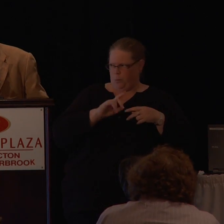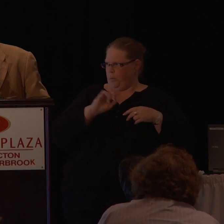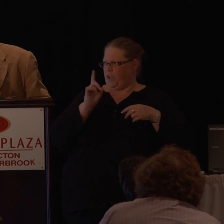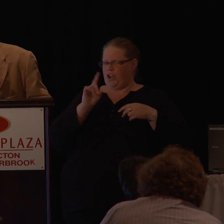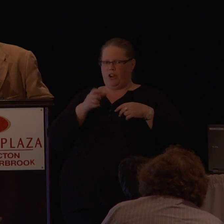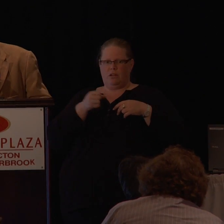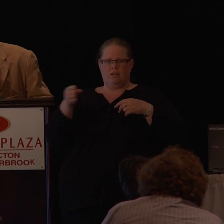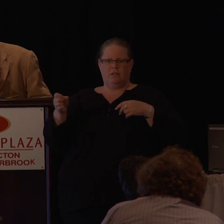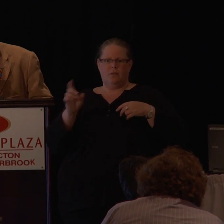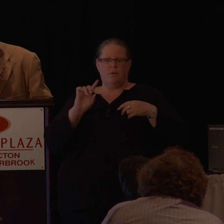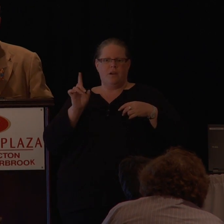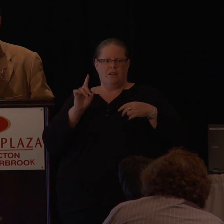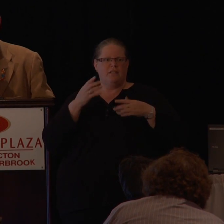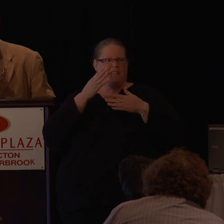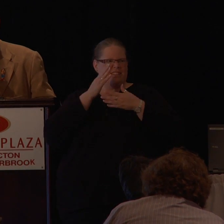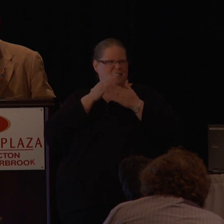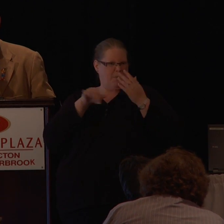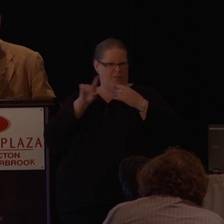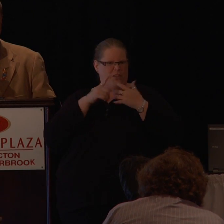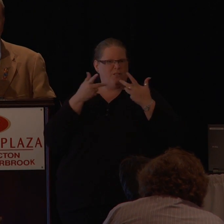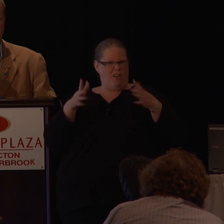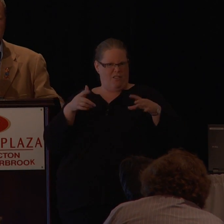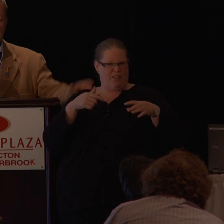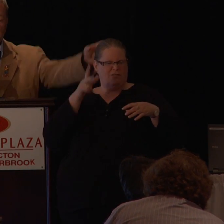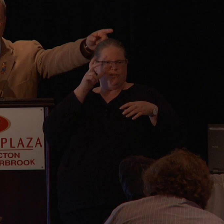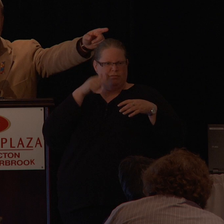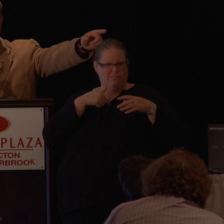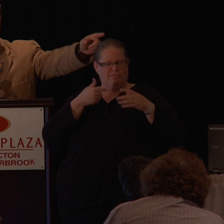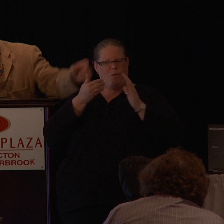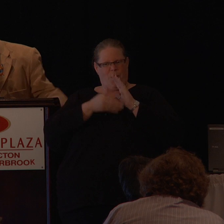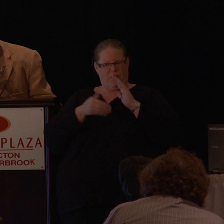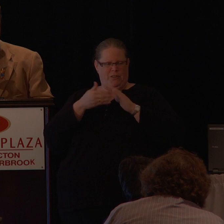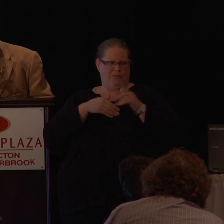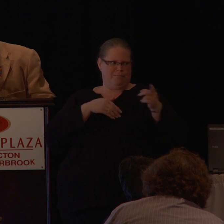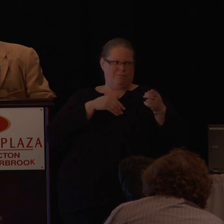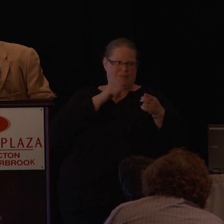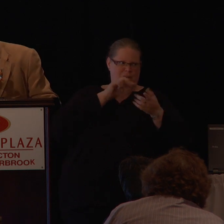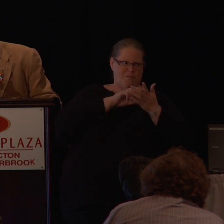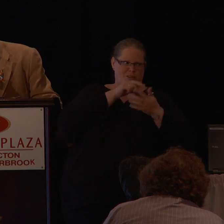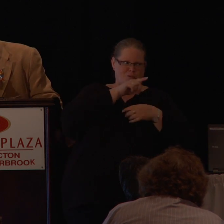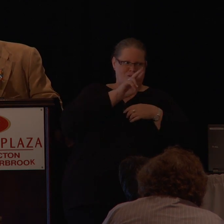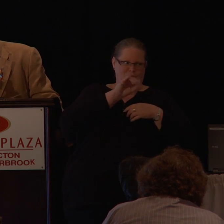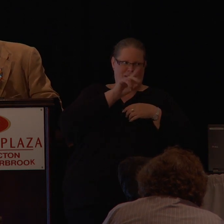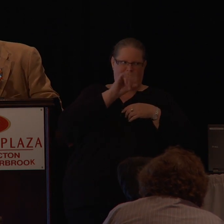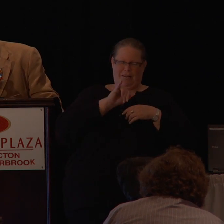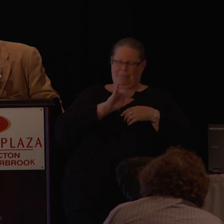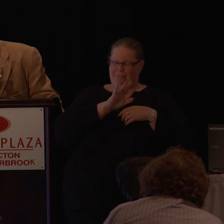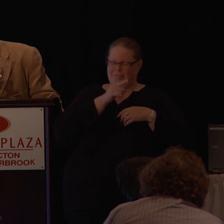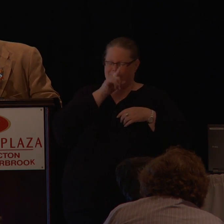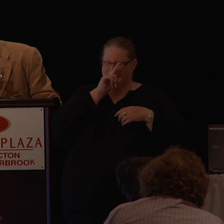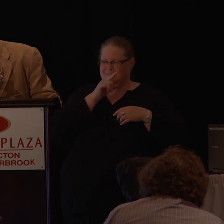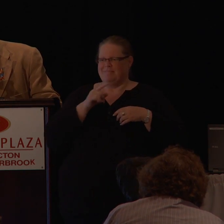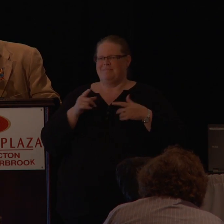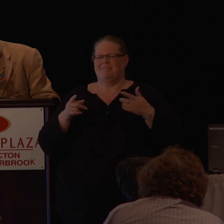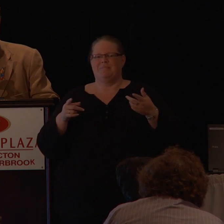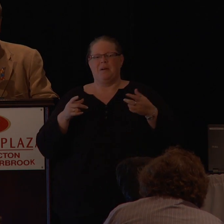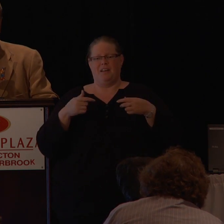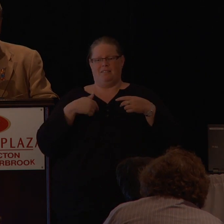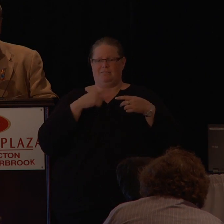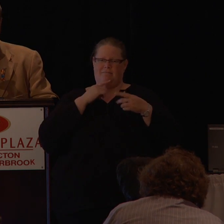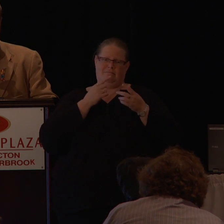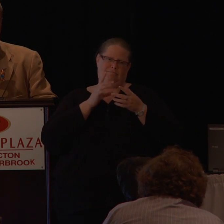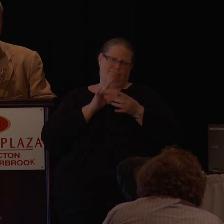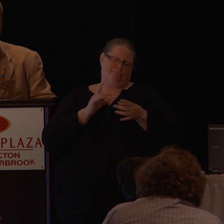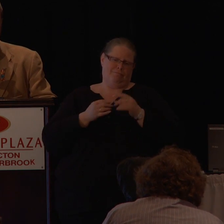room have heard my message on this over and over, and I'm not pointing at you, Randy. But I've commented on this